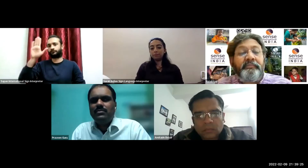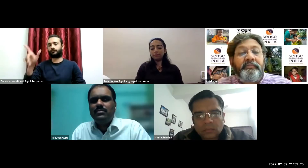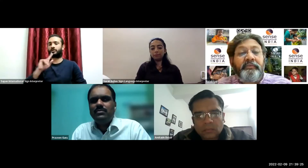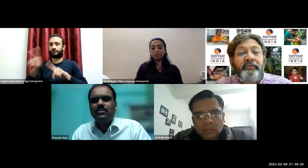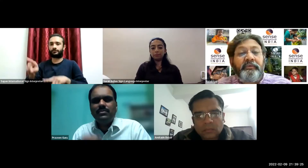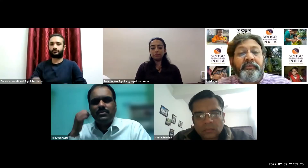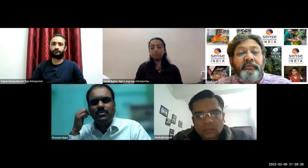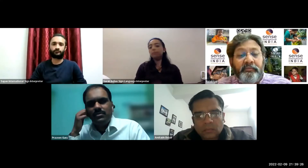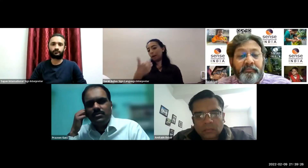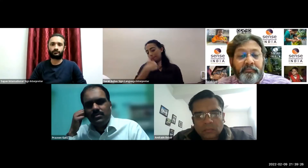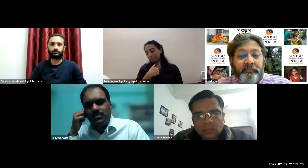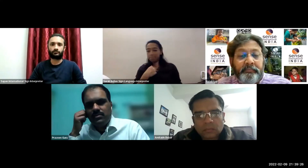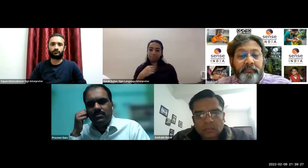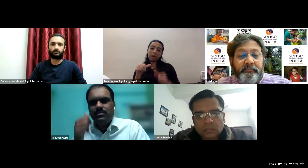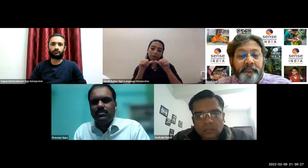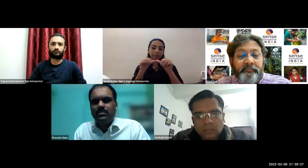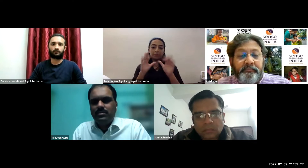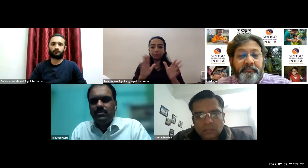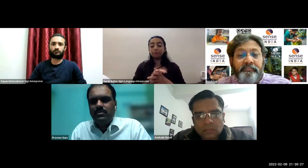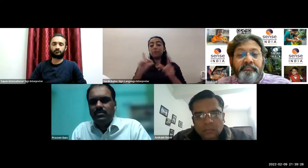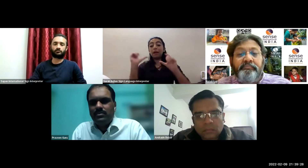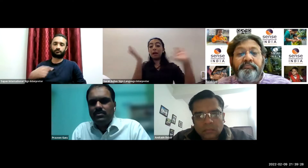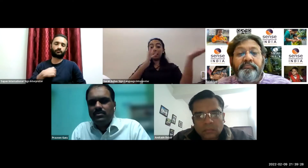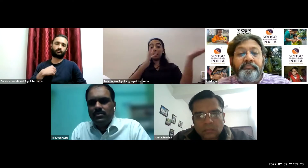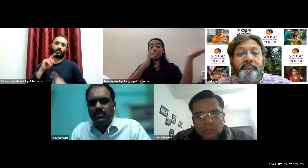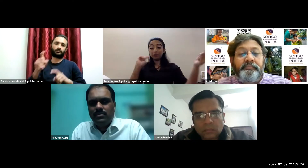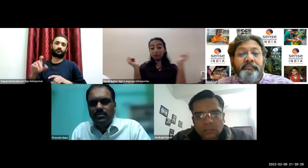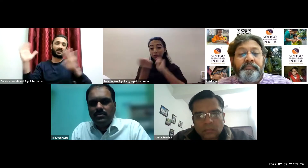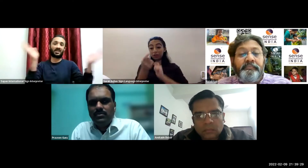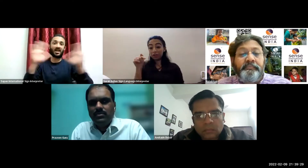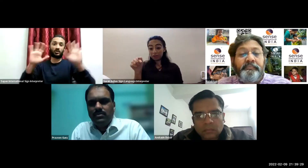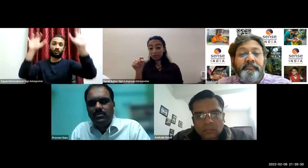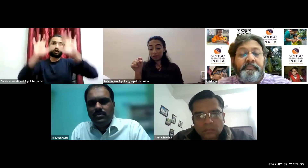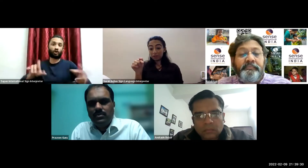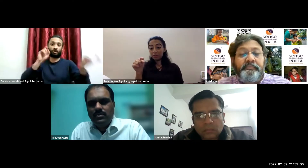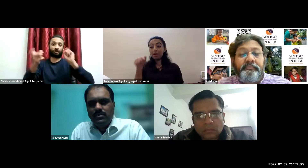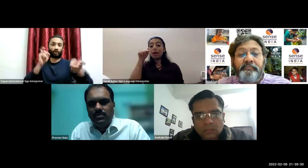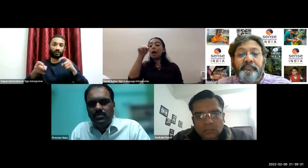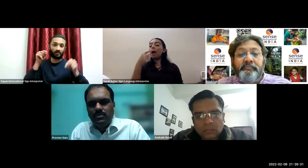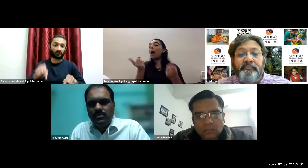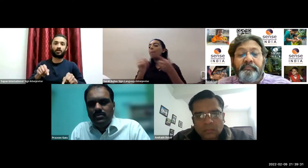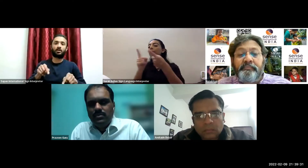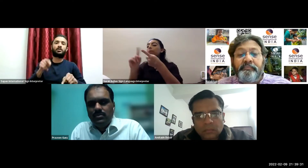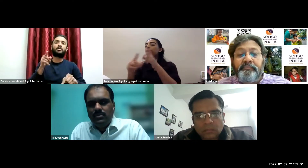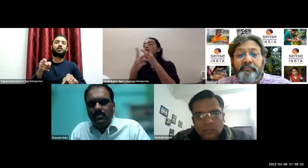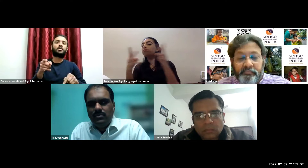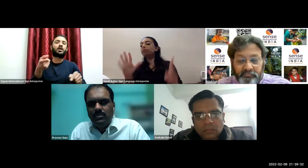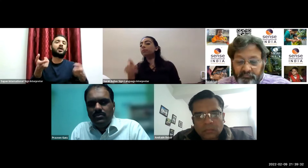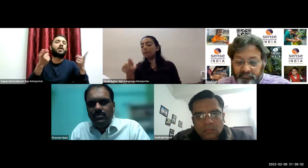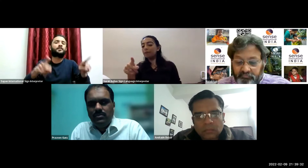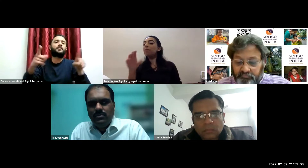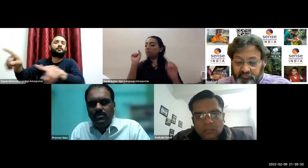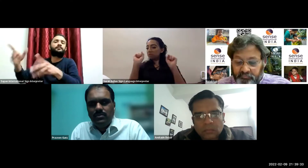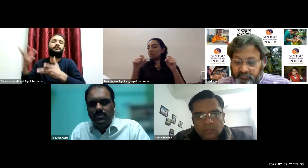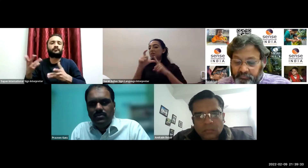Yeah. So what I was saying is that, the climate change, the consequences of climate change are affecting